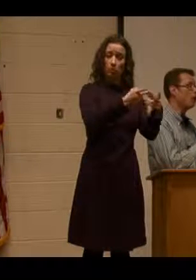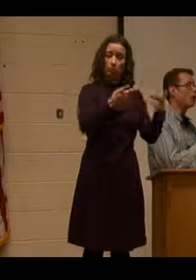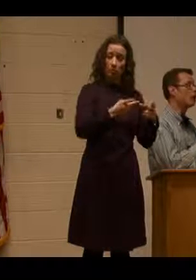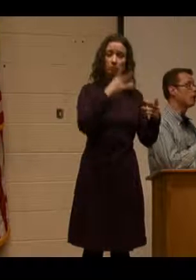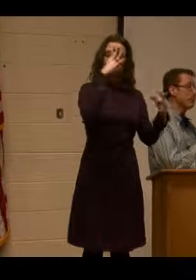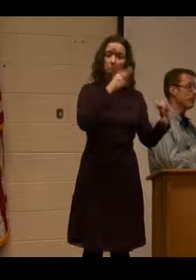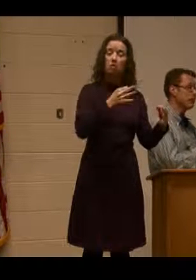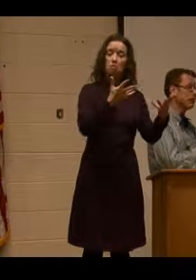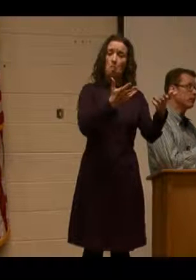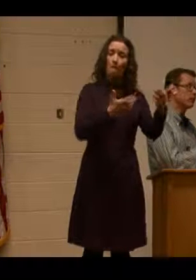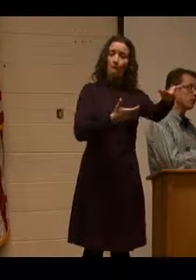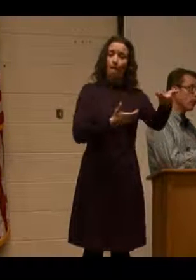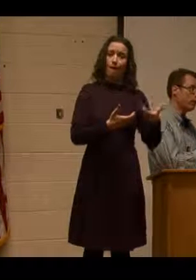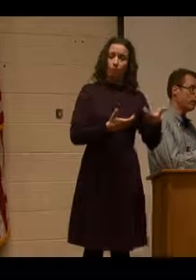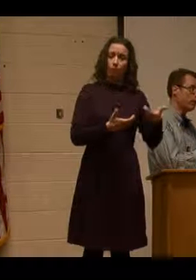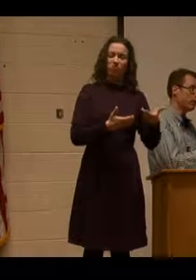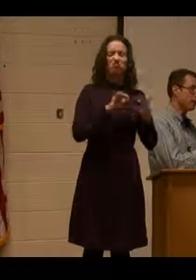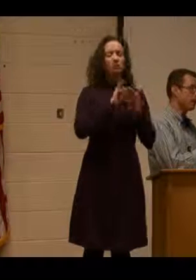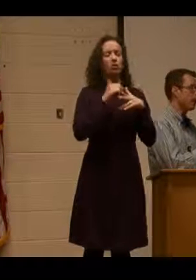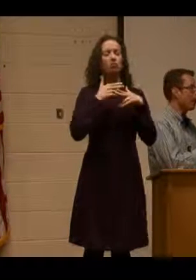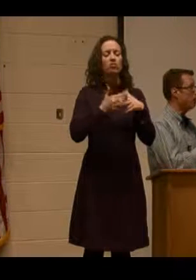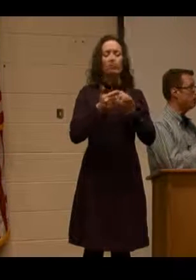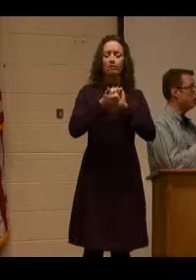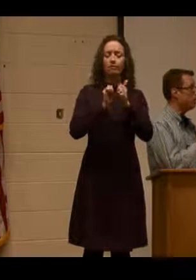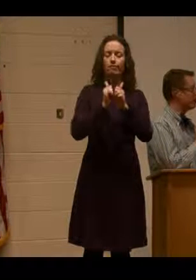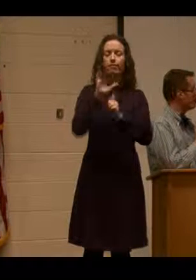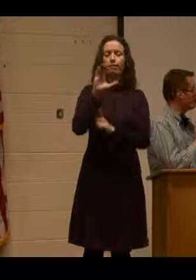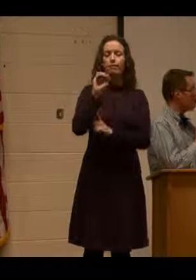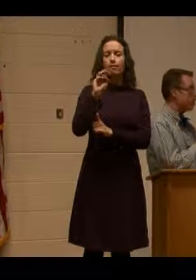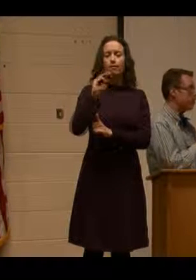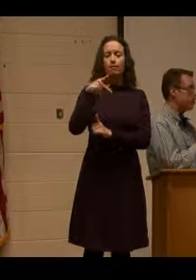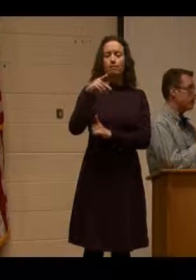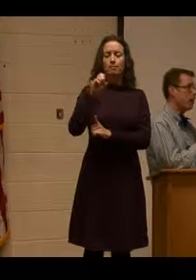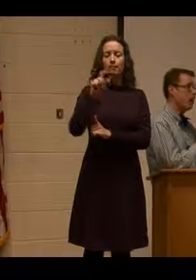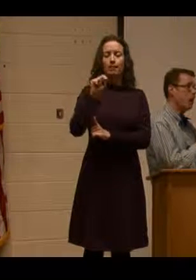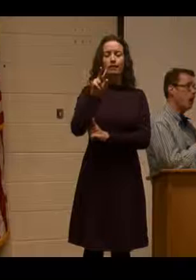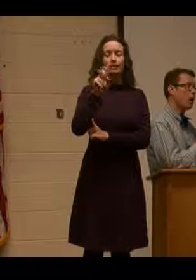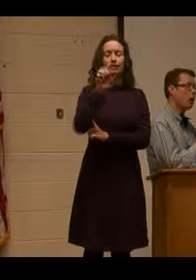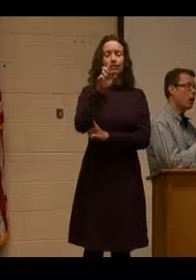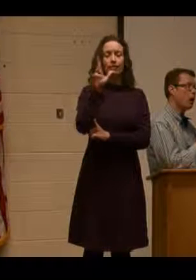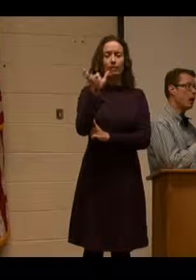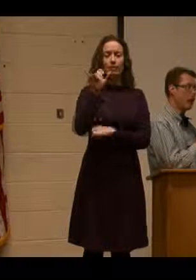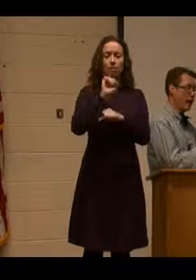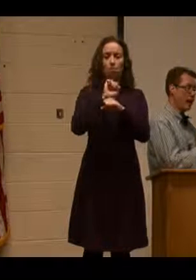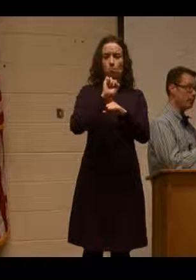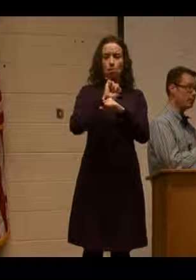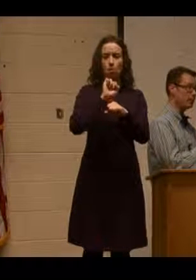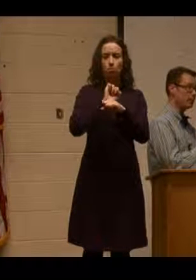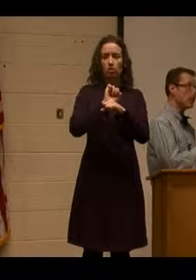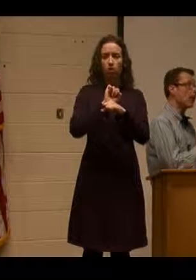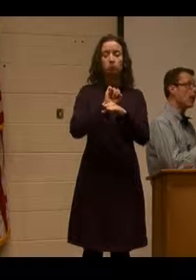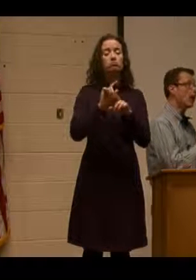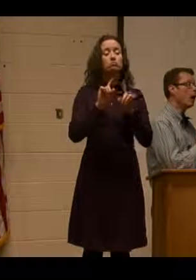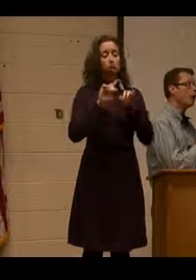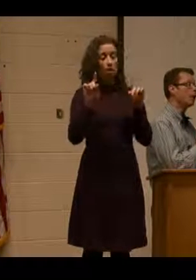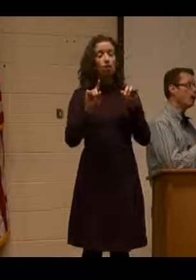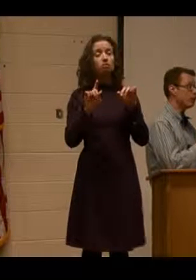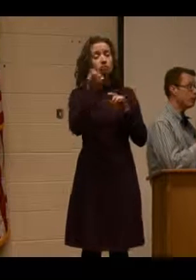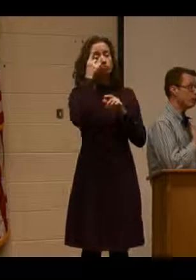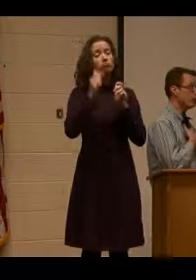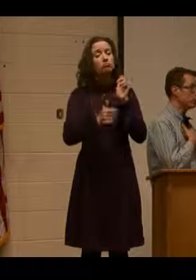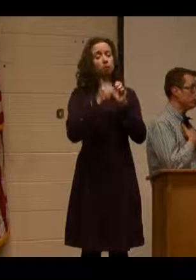employed. But most all of them are paid either through CSDB or